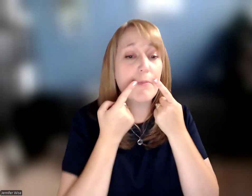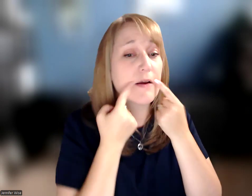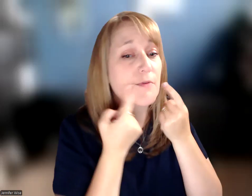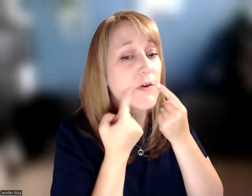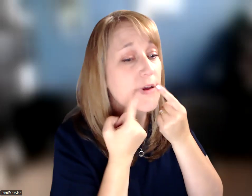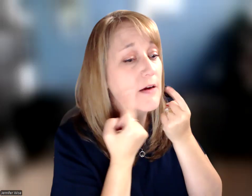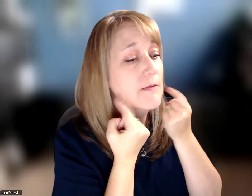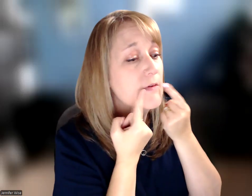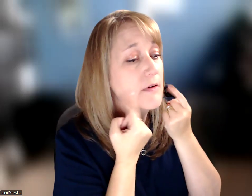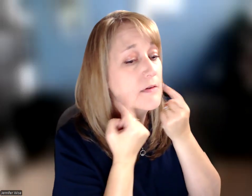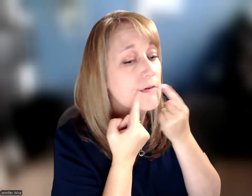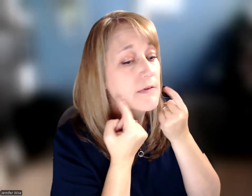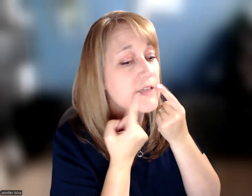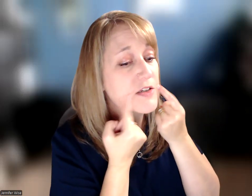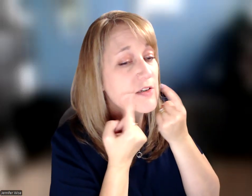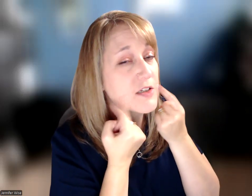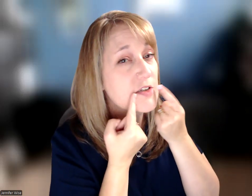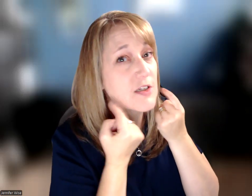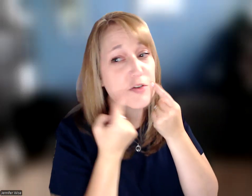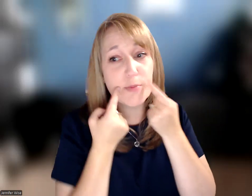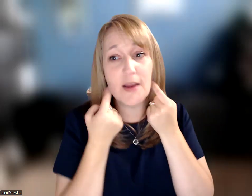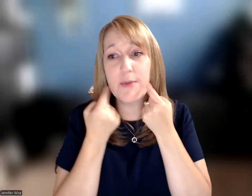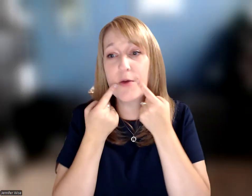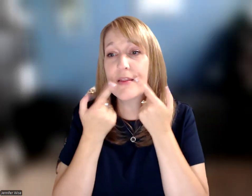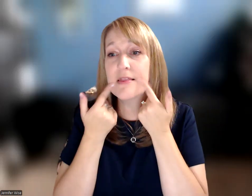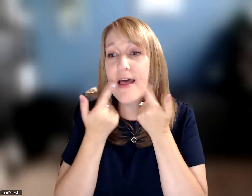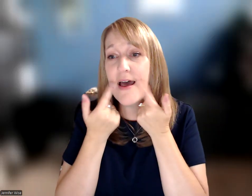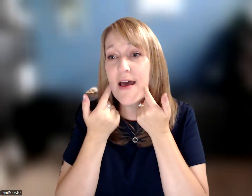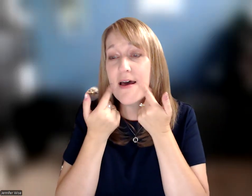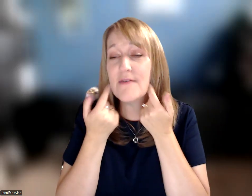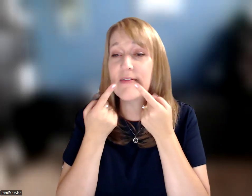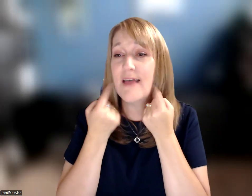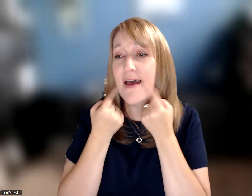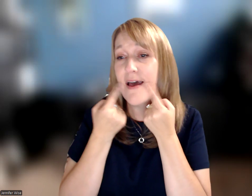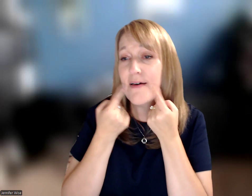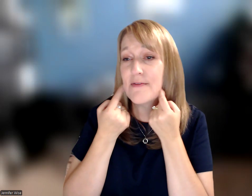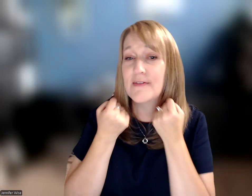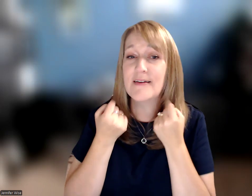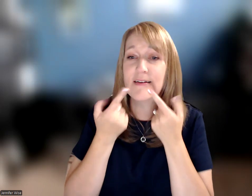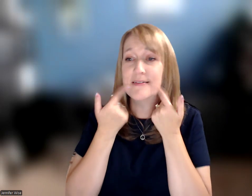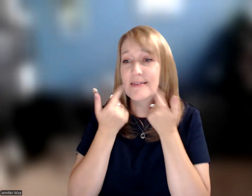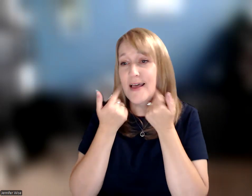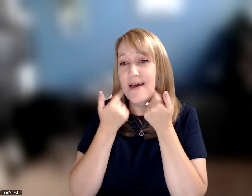back and forth here. Touch, touch, touch, touch by your mouth. Laugh, laugh,